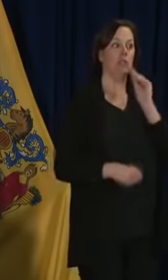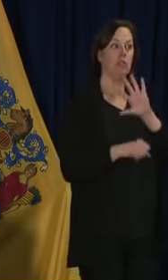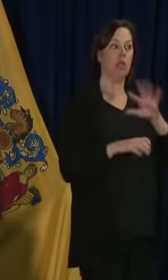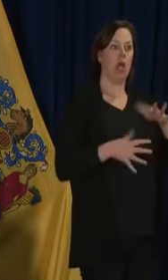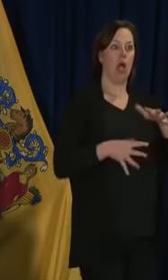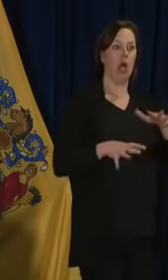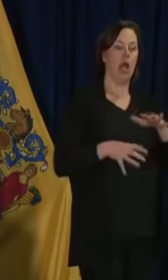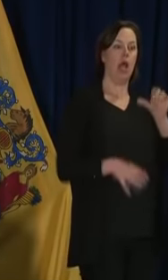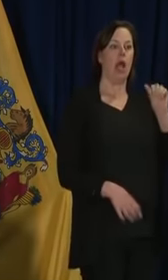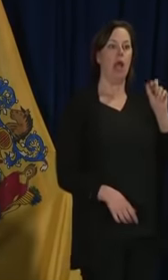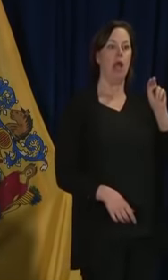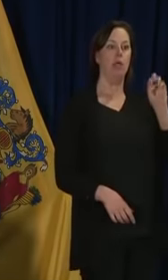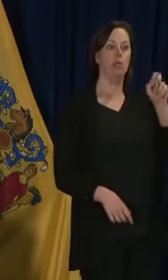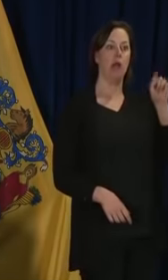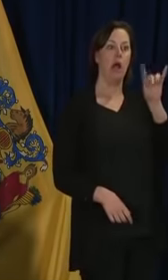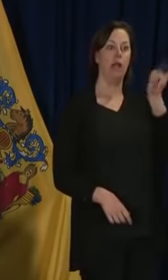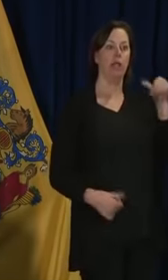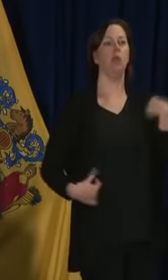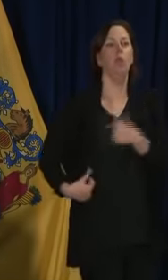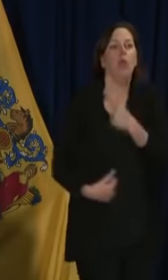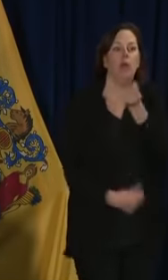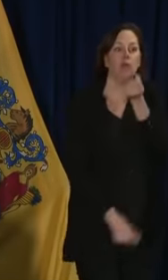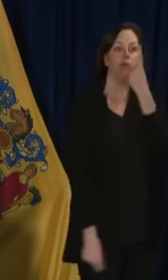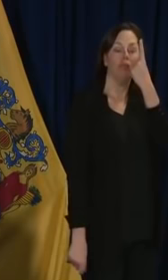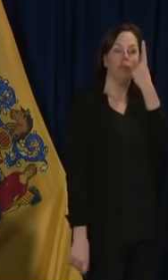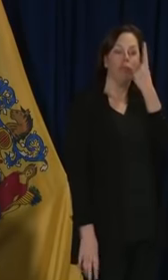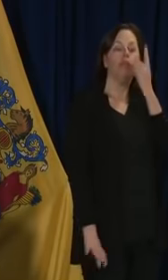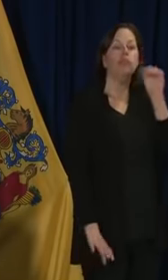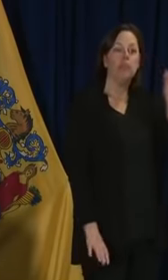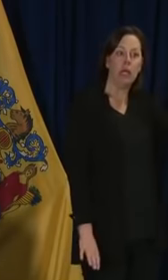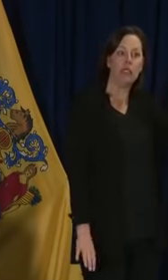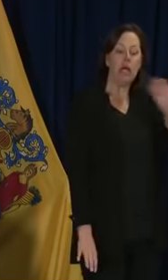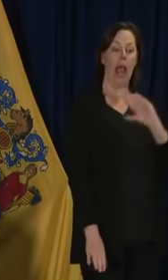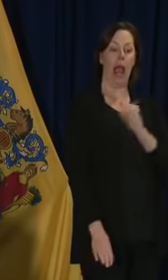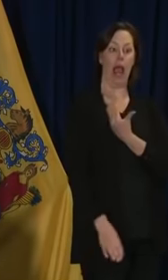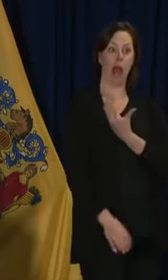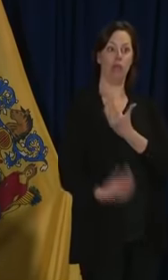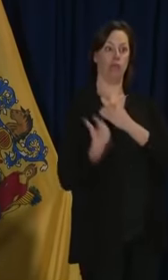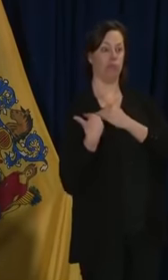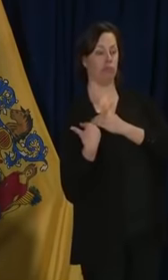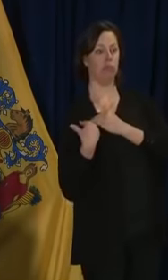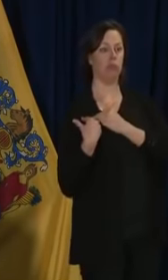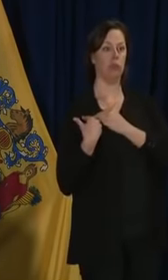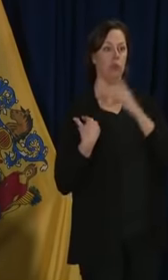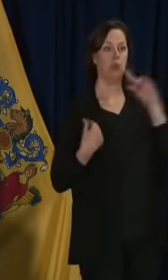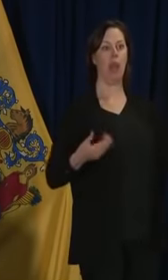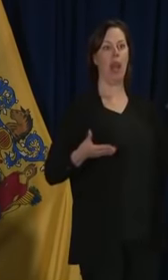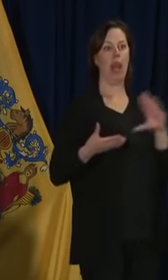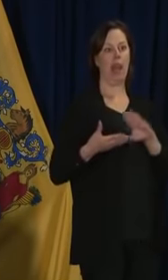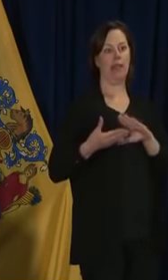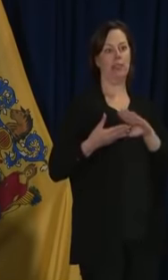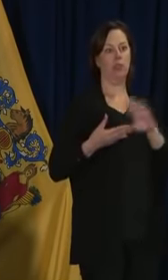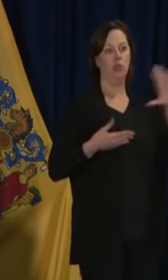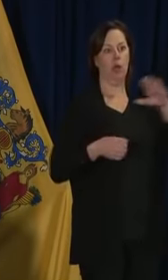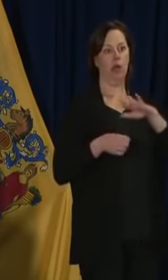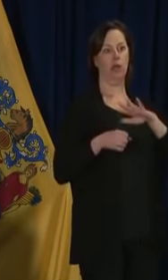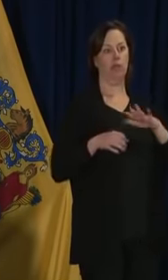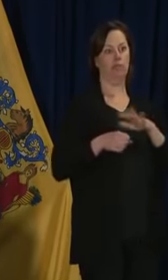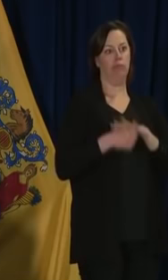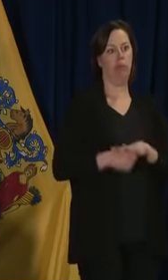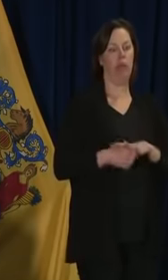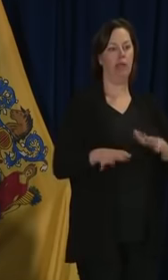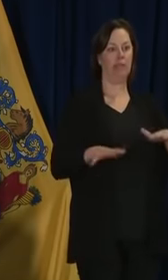it. We have enormous respect for that. Our job collectively is to lessen that anxiety.